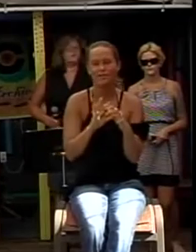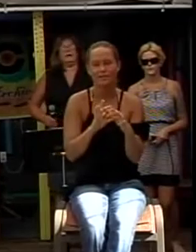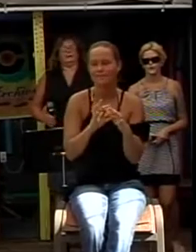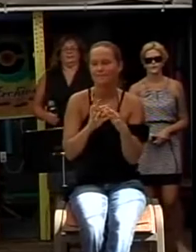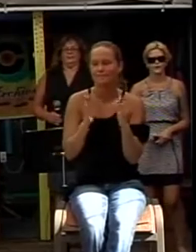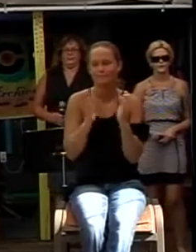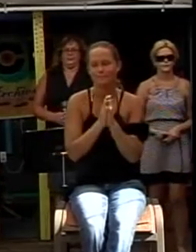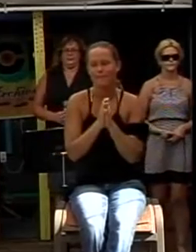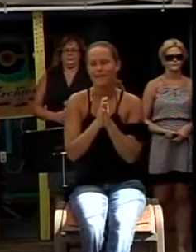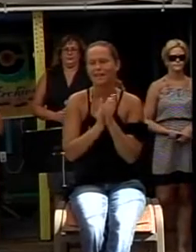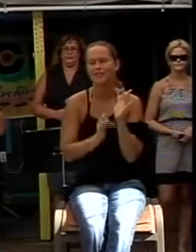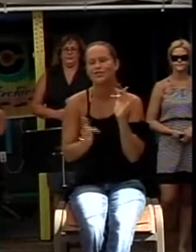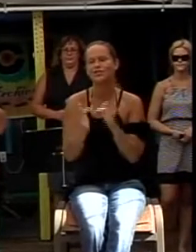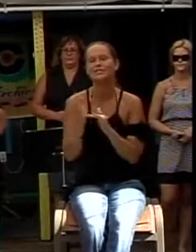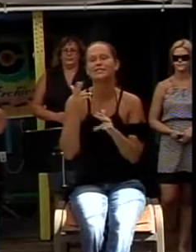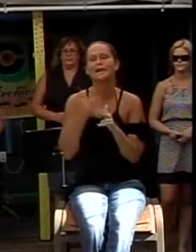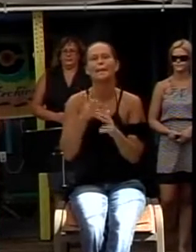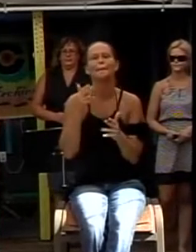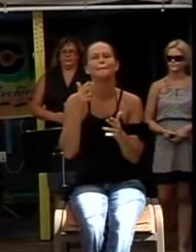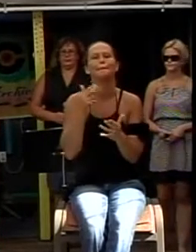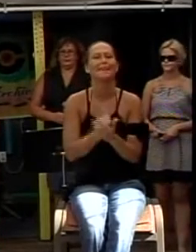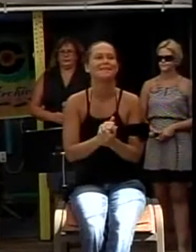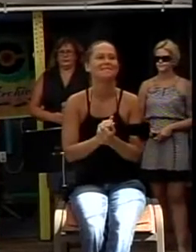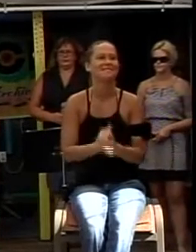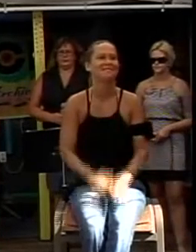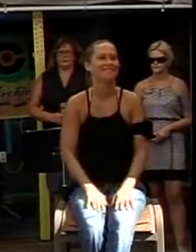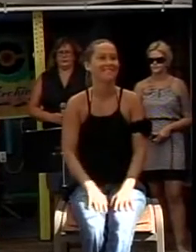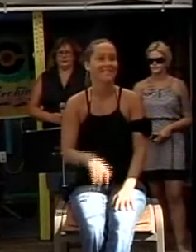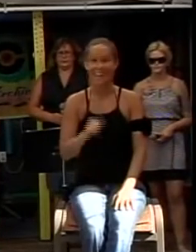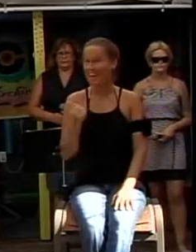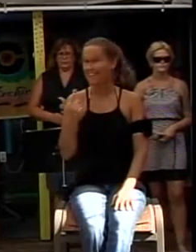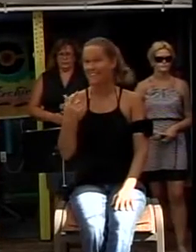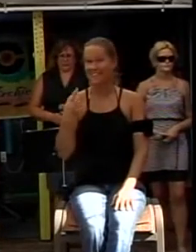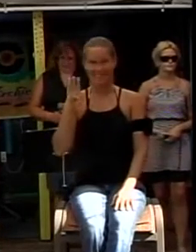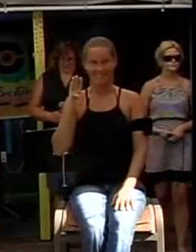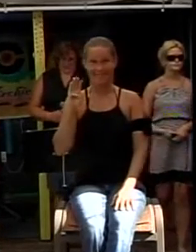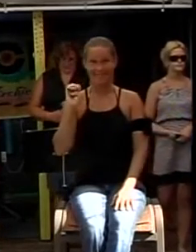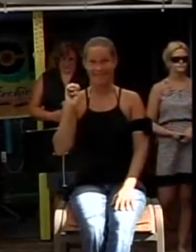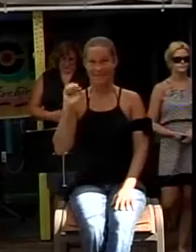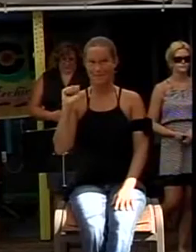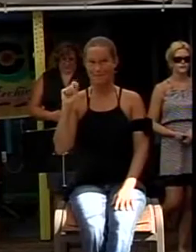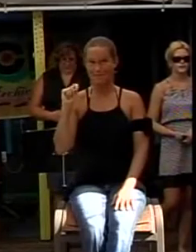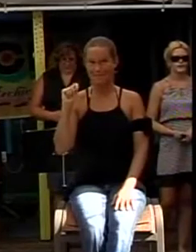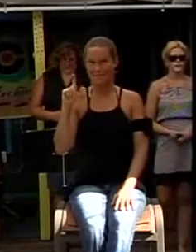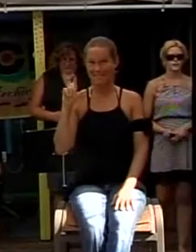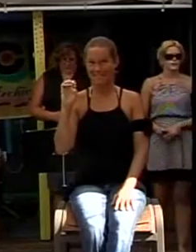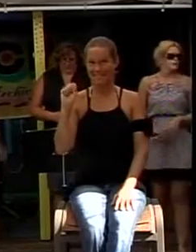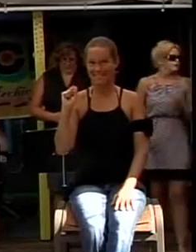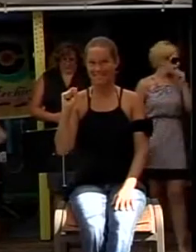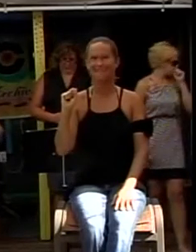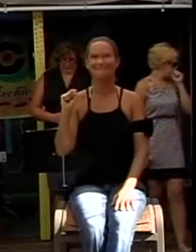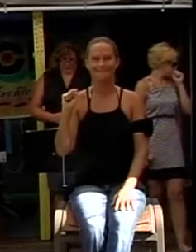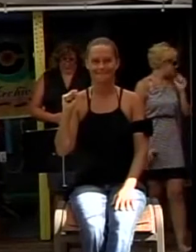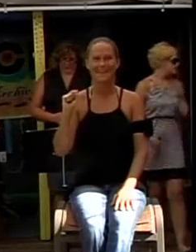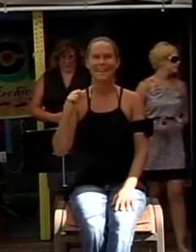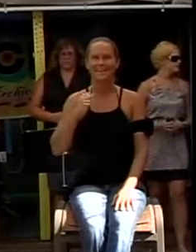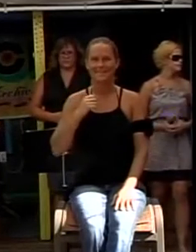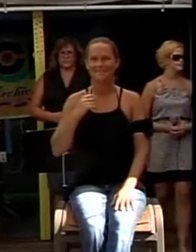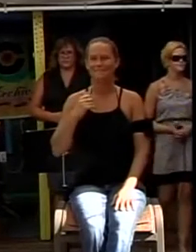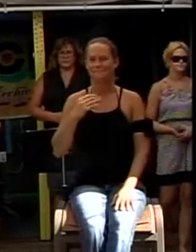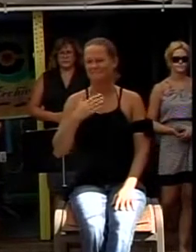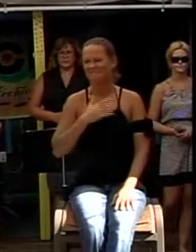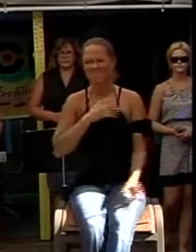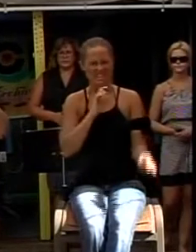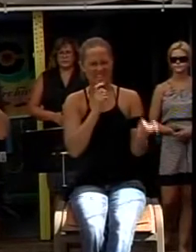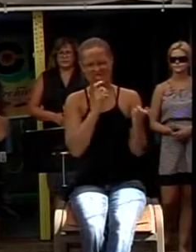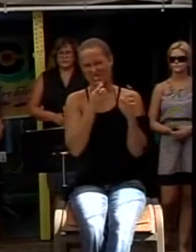Amen. So anybody like the Beatles, this is my rendition of the Beatles song, Let It Be. Only a couple little words have